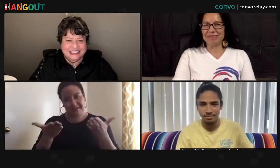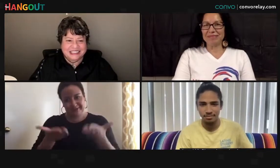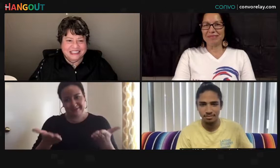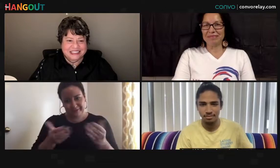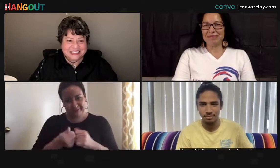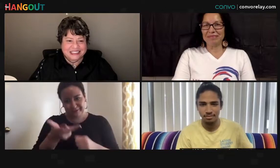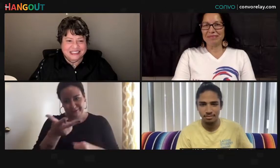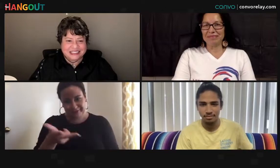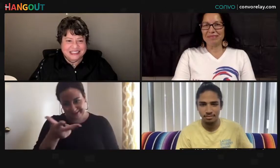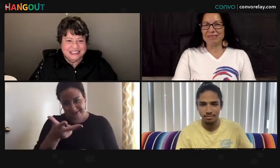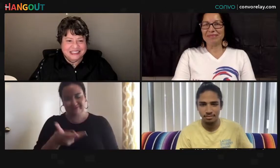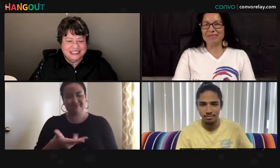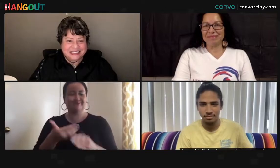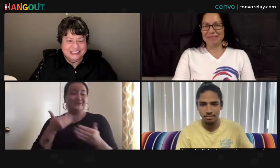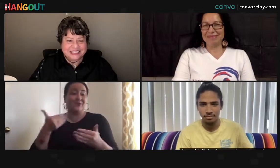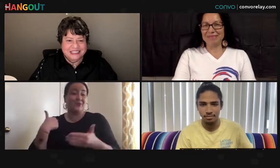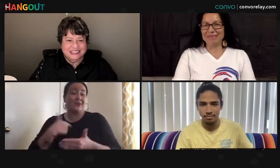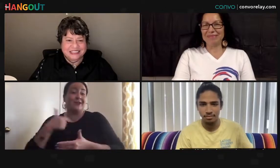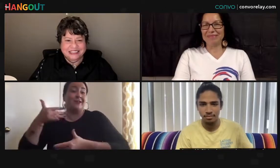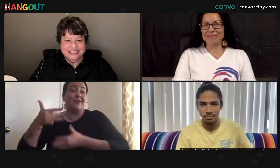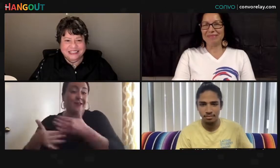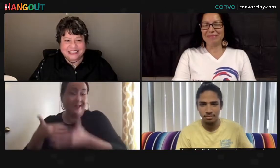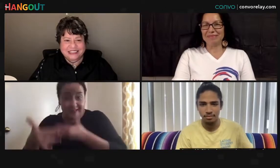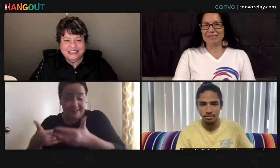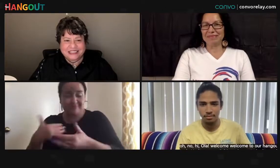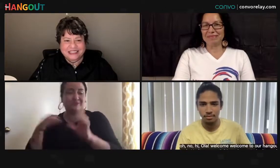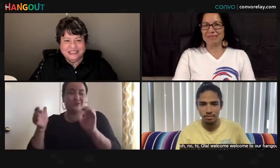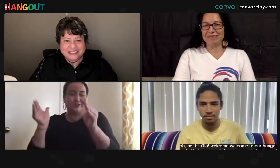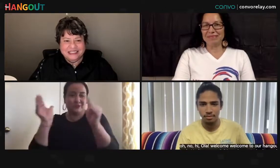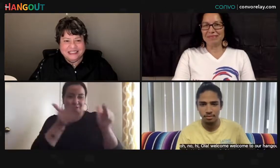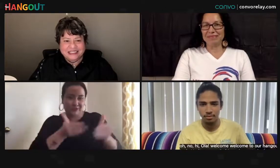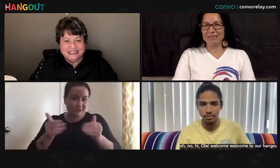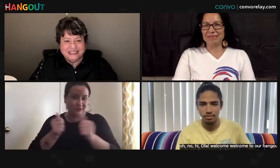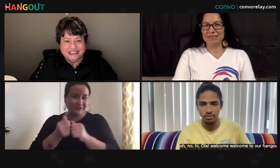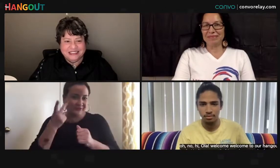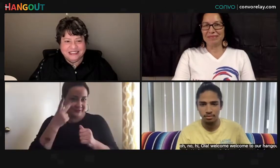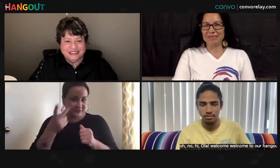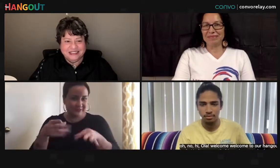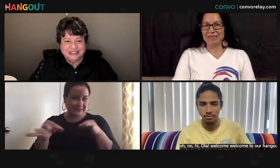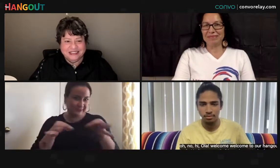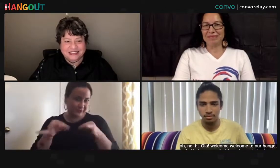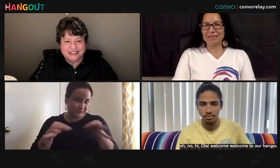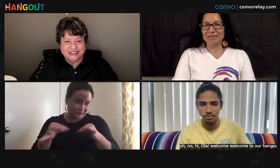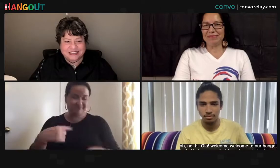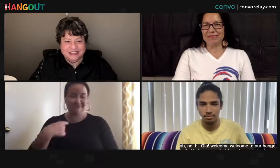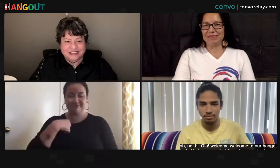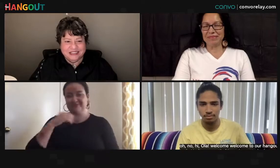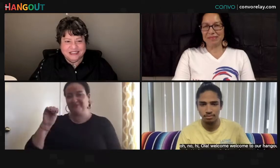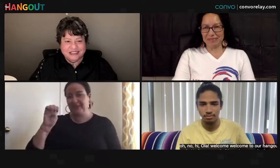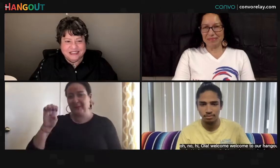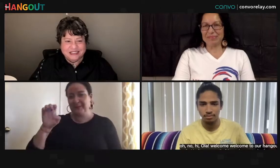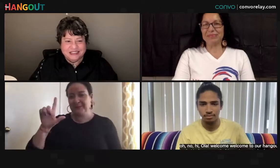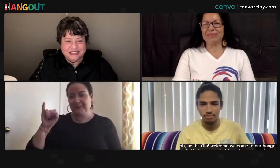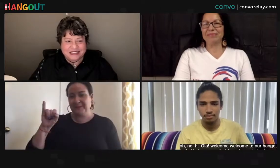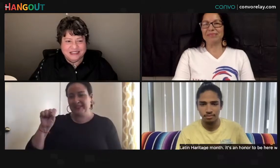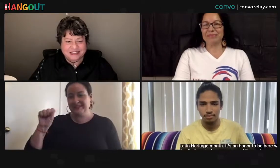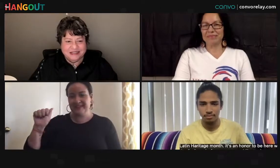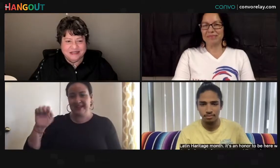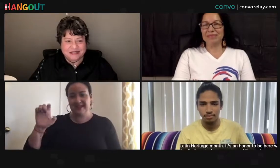Heritage Month. It's an honor to be here with the three of you. Before we proceed, I'd like to do introductions with visual descriptions. My name